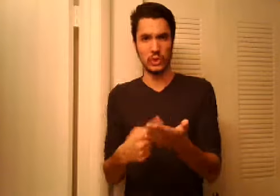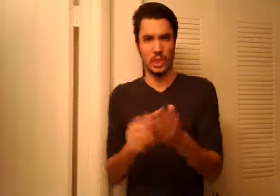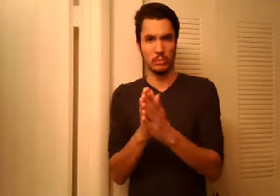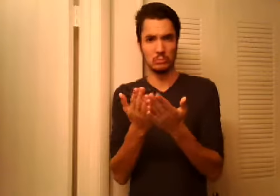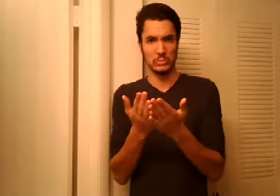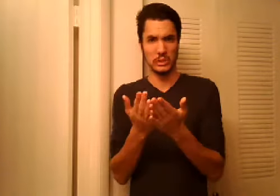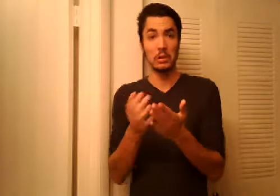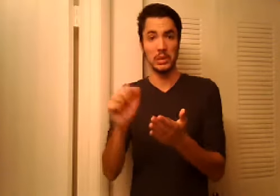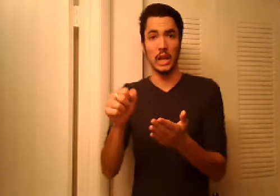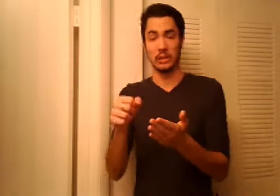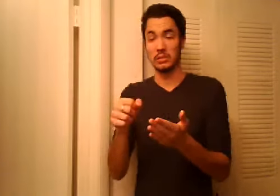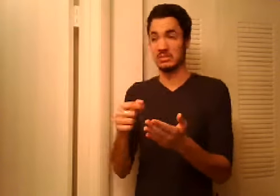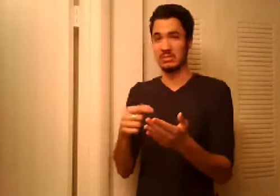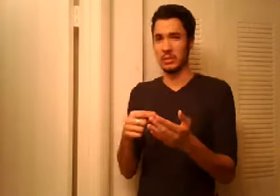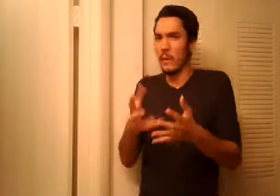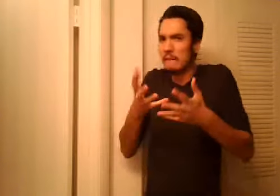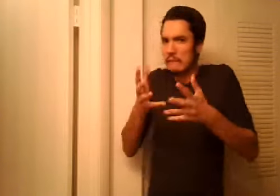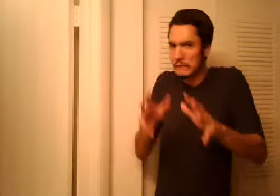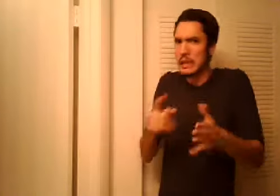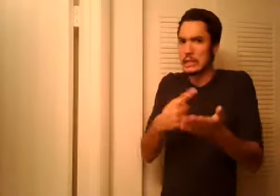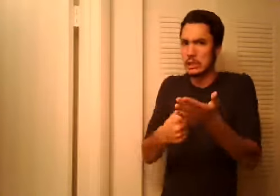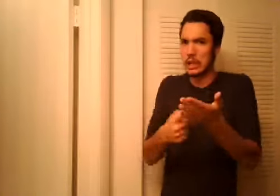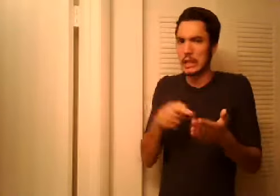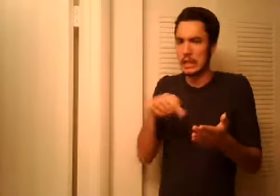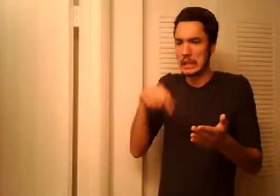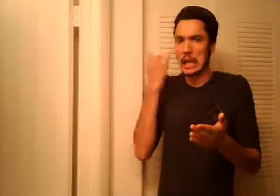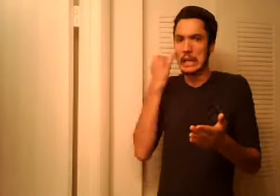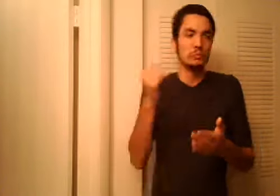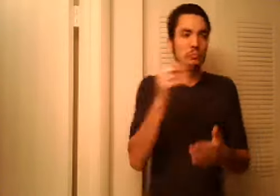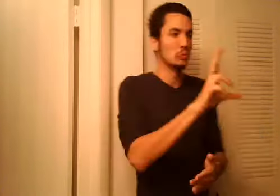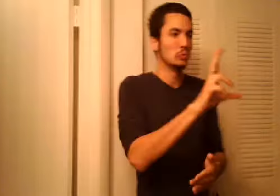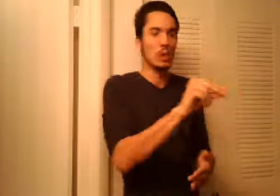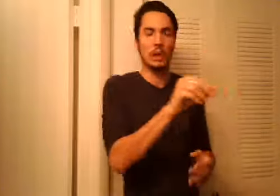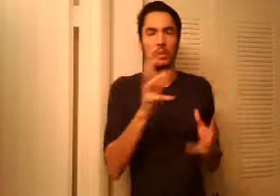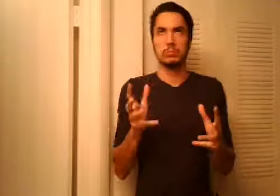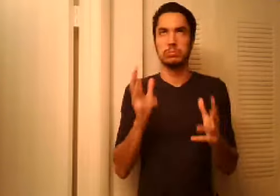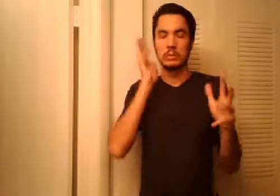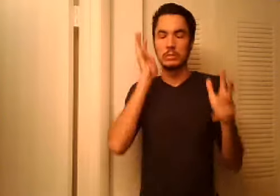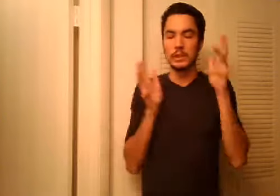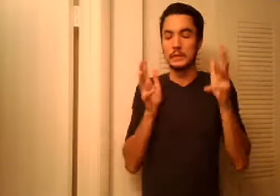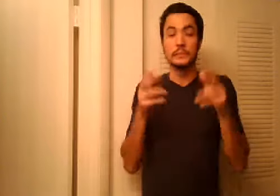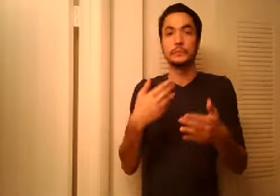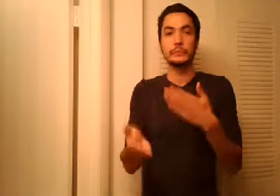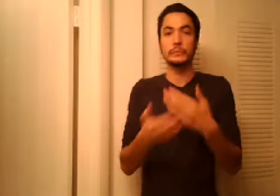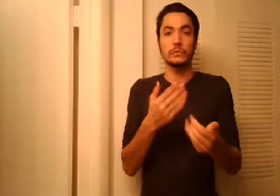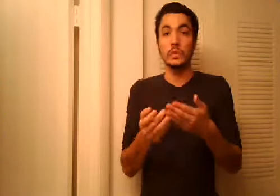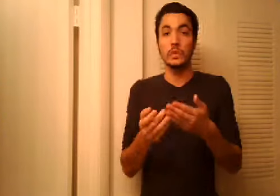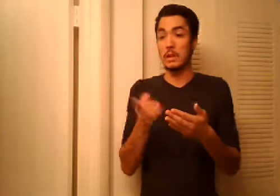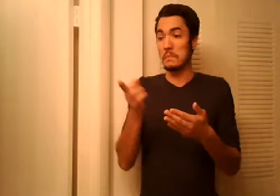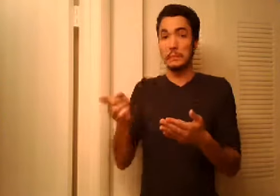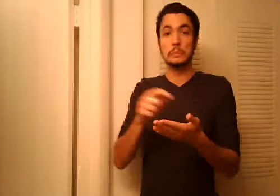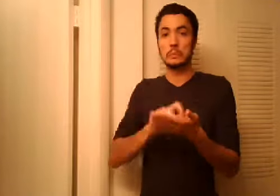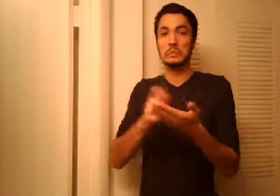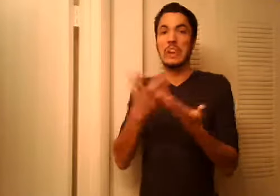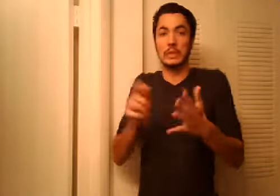All right. So Thomas Frank's book, What's the Matter with Kansas, tries to understand why it is that the state of Kansas is voting for